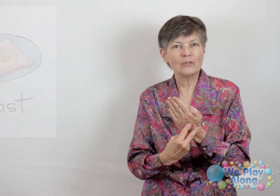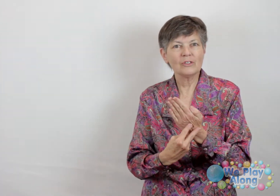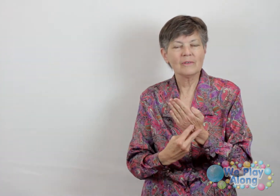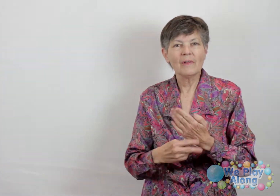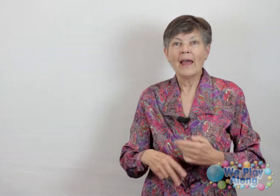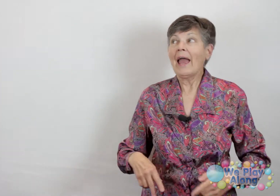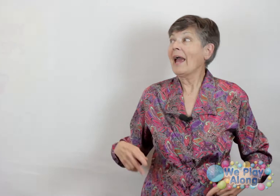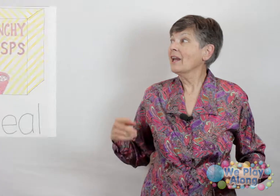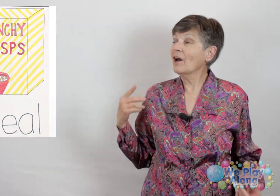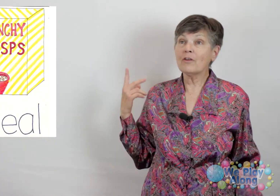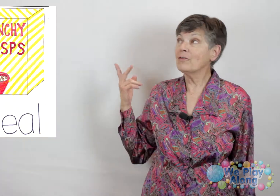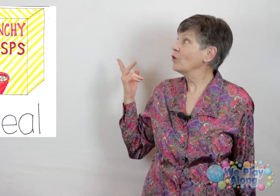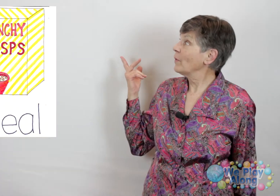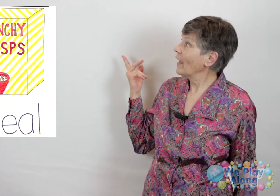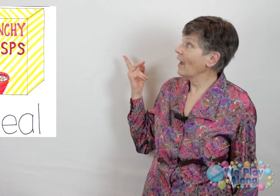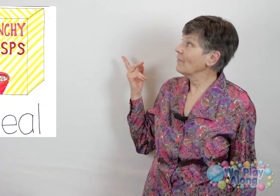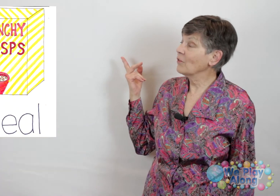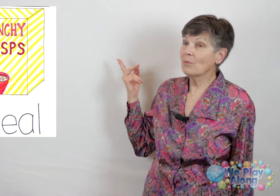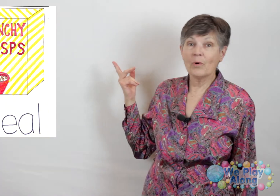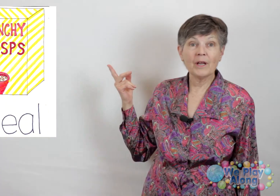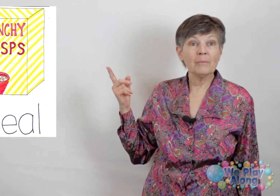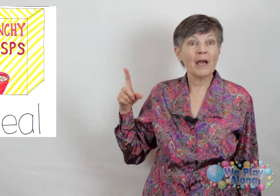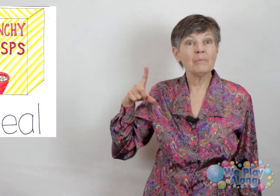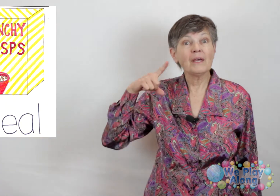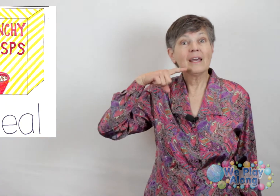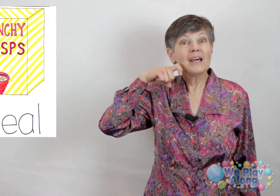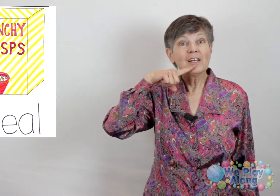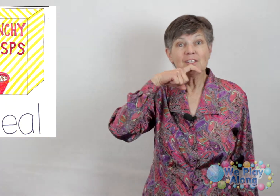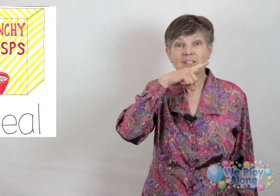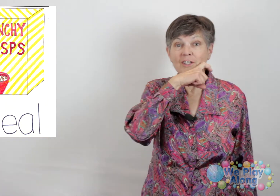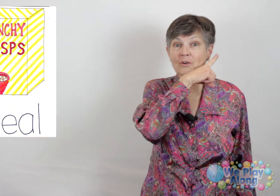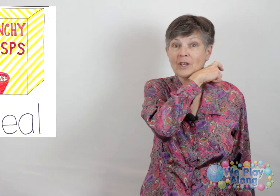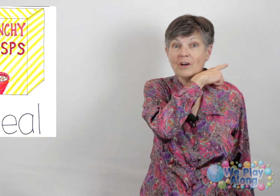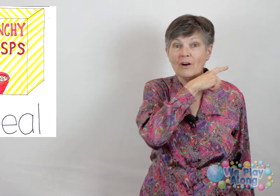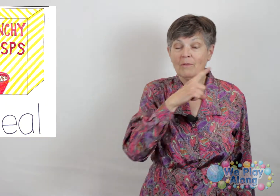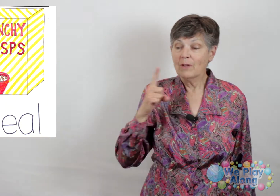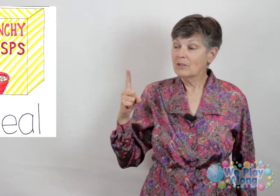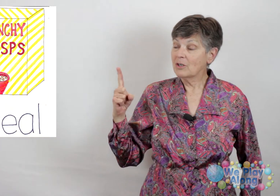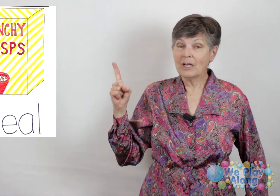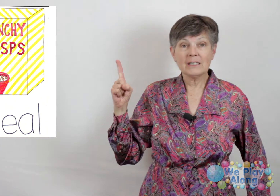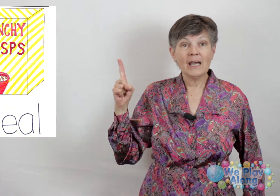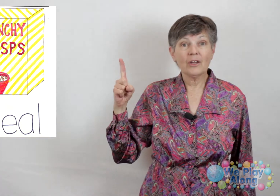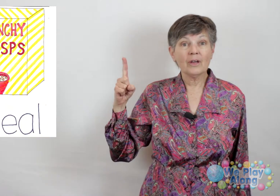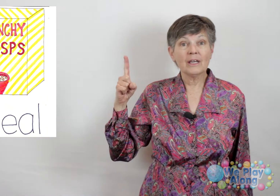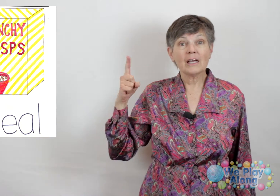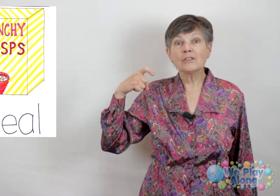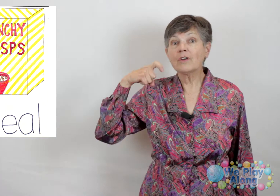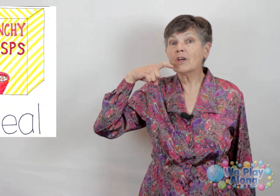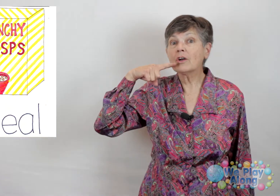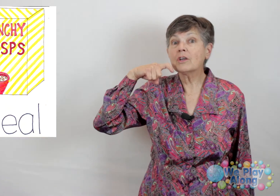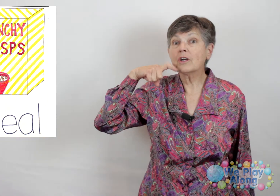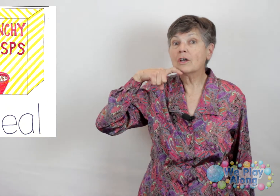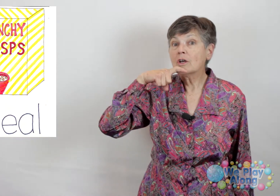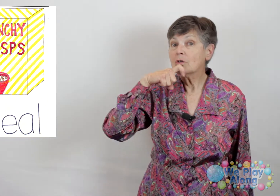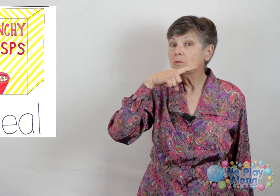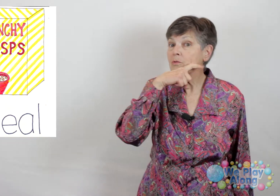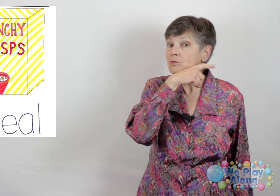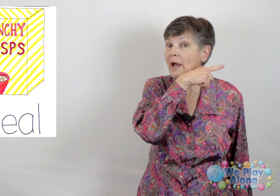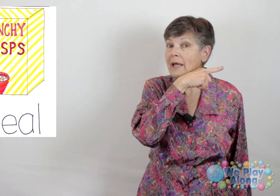toast. And another food we have in the morning might be cereal. So you're going to take your index finger and you're going to drag it